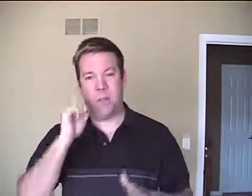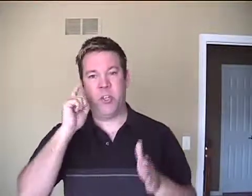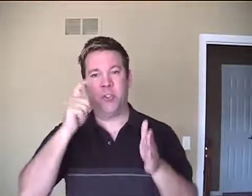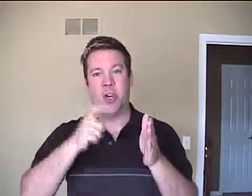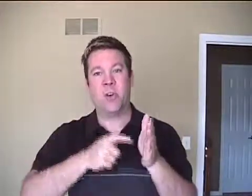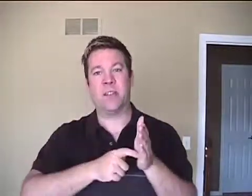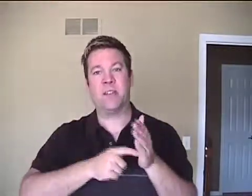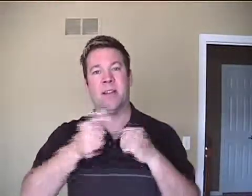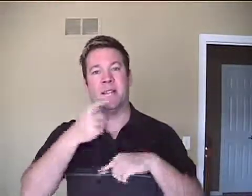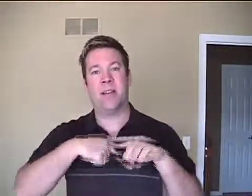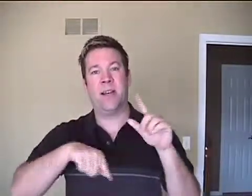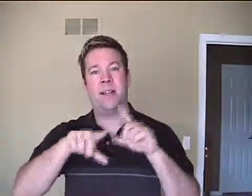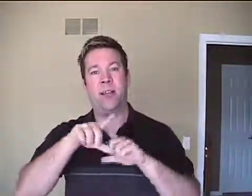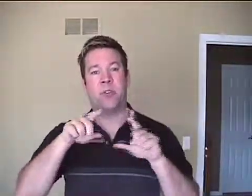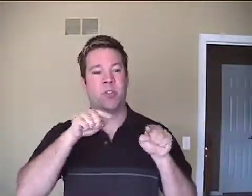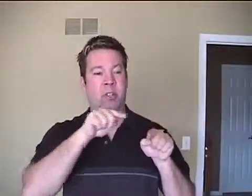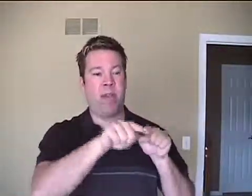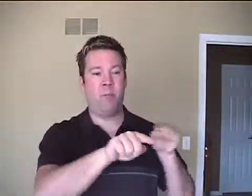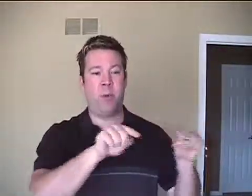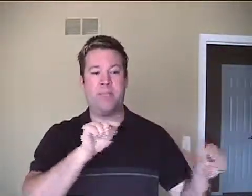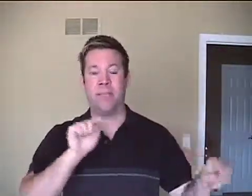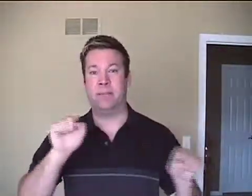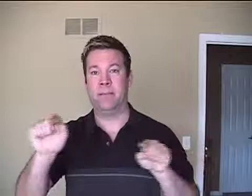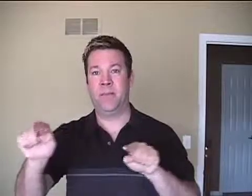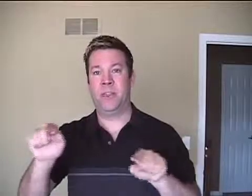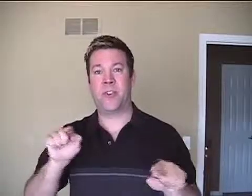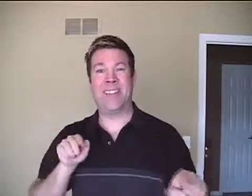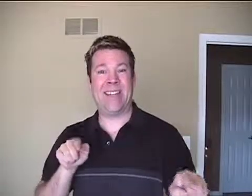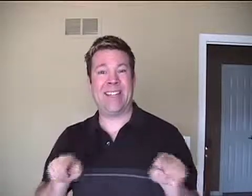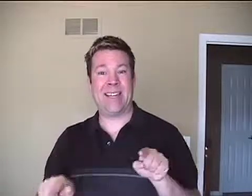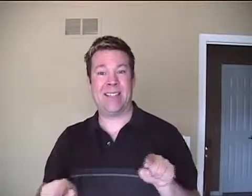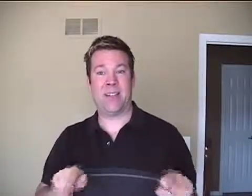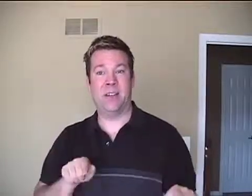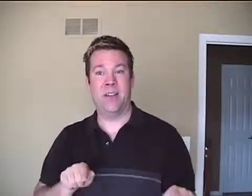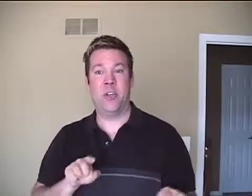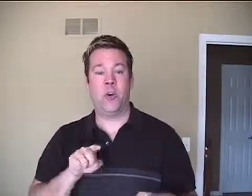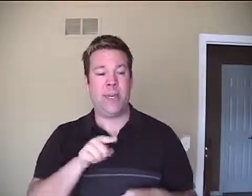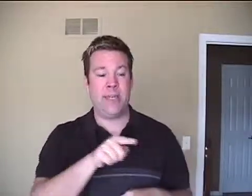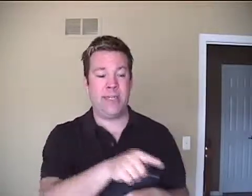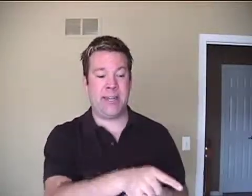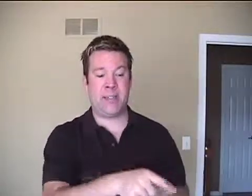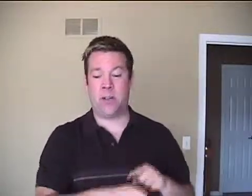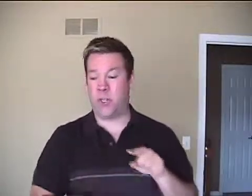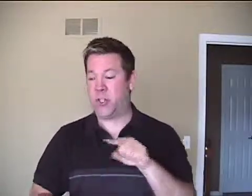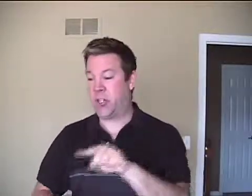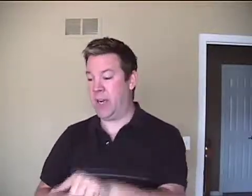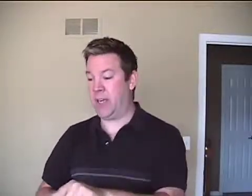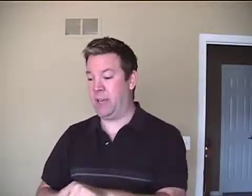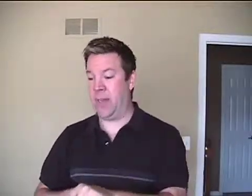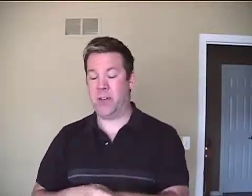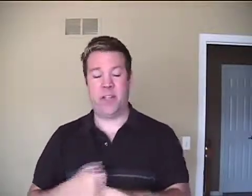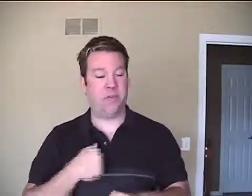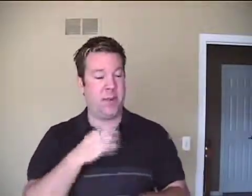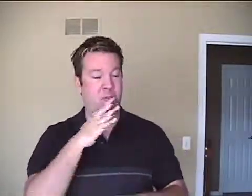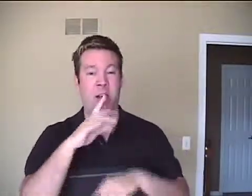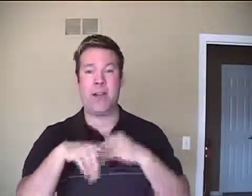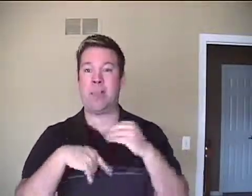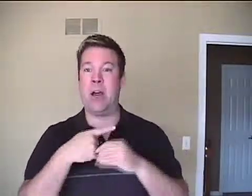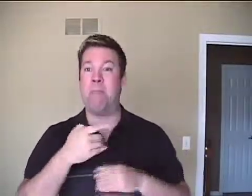You'll notice that in sign language there's a lot of pointing. It's called indexing. You're indexing what you're talking about. If I'm talking about